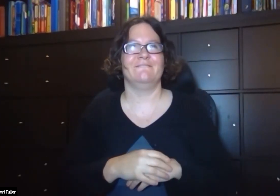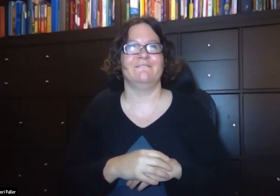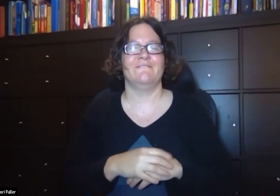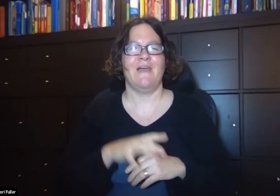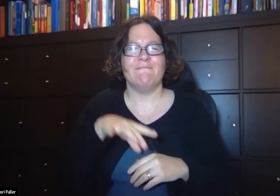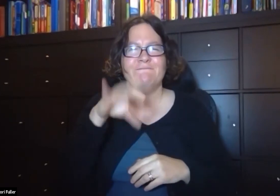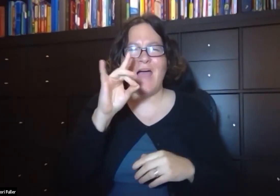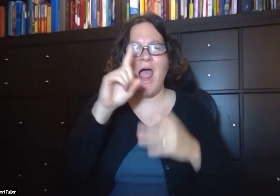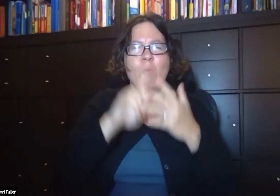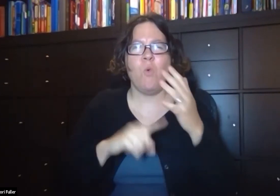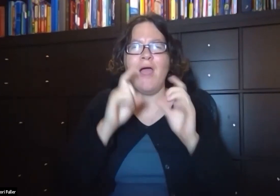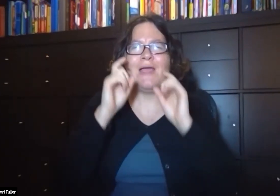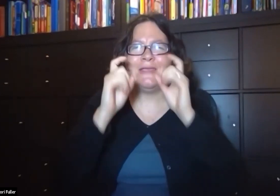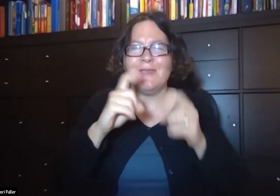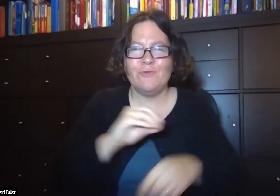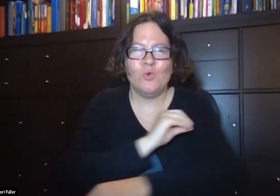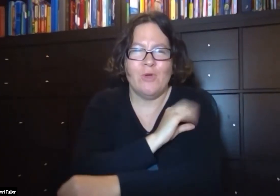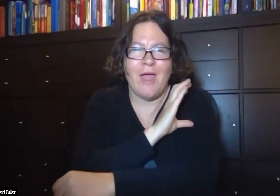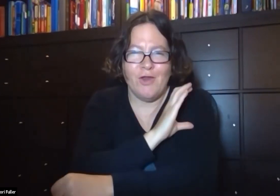To be filled with life again.